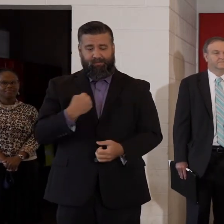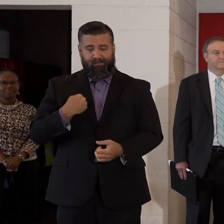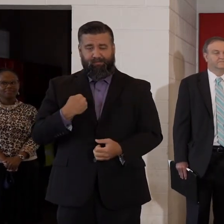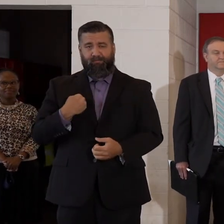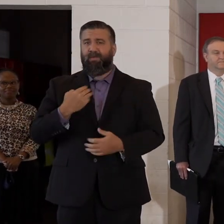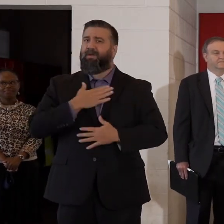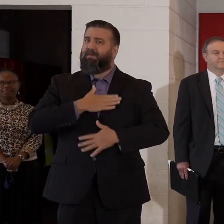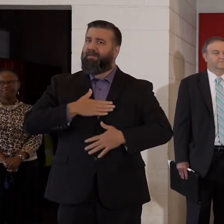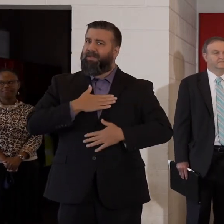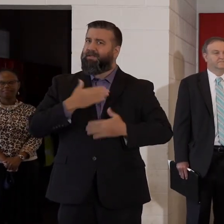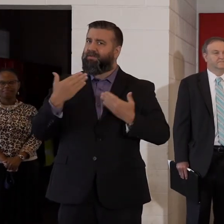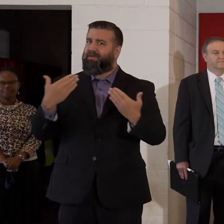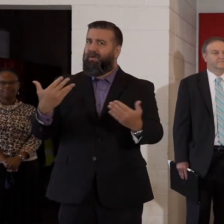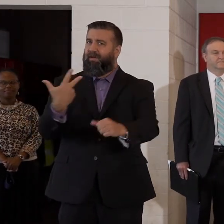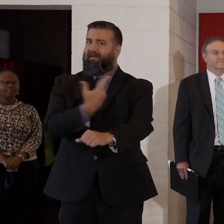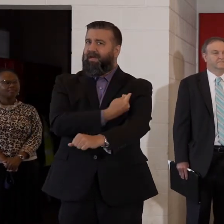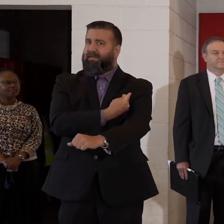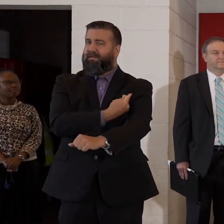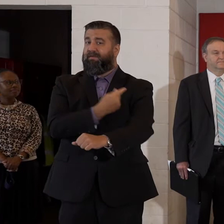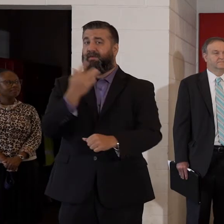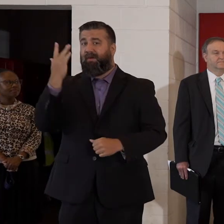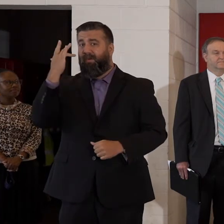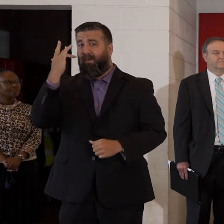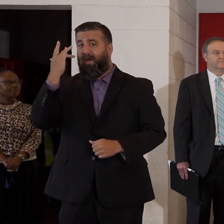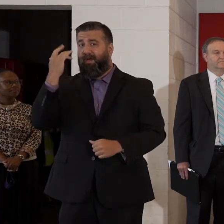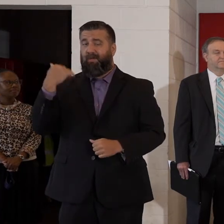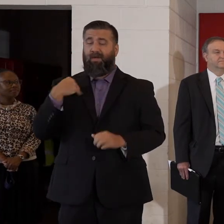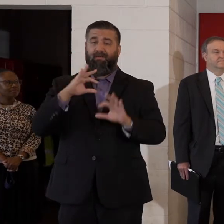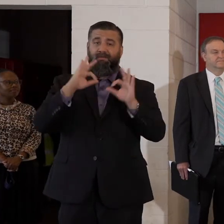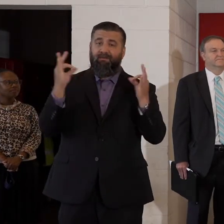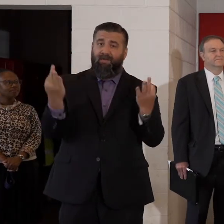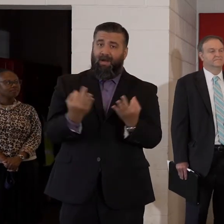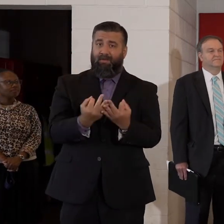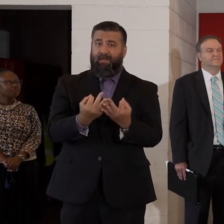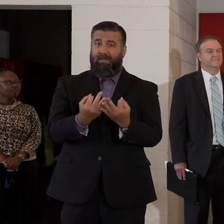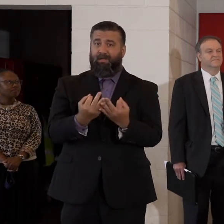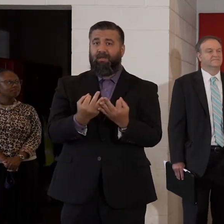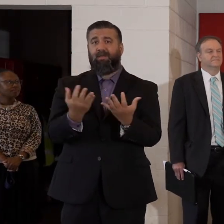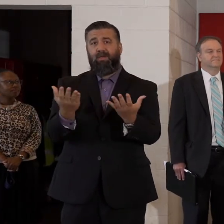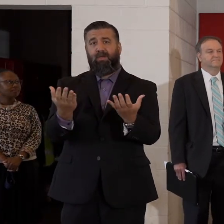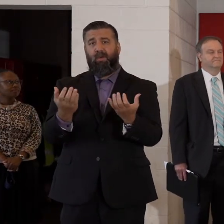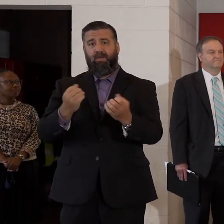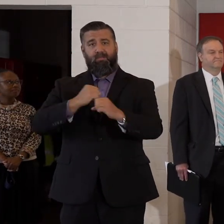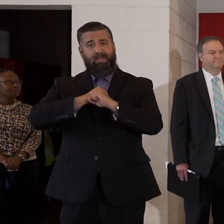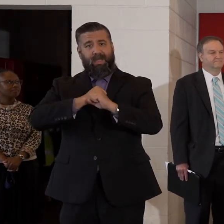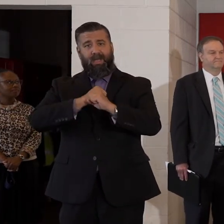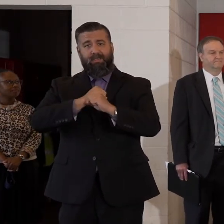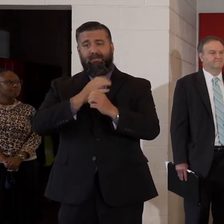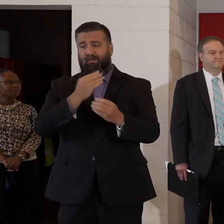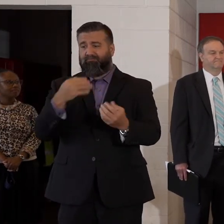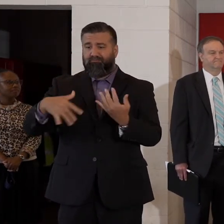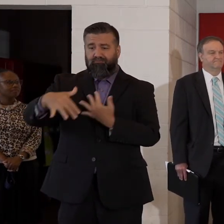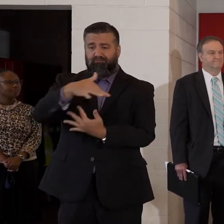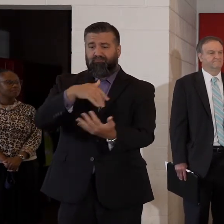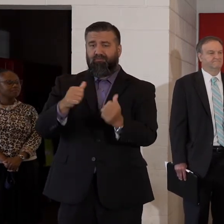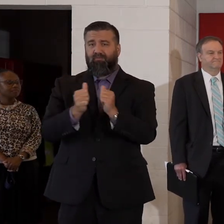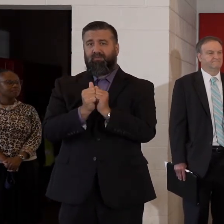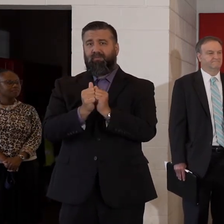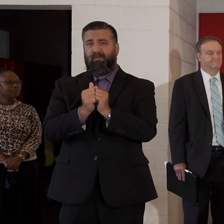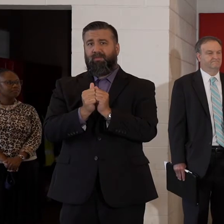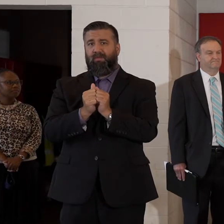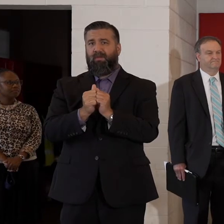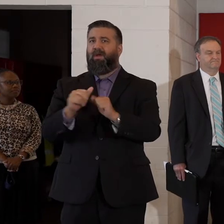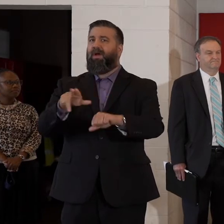get vaccinated because you have your family members that you want to be around. And of course,